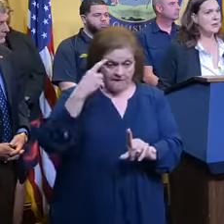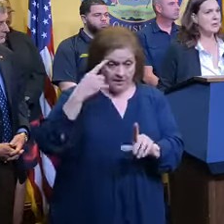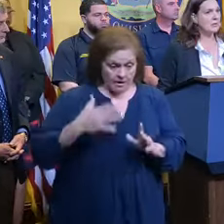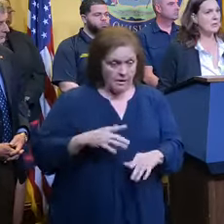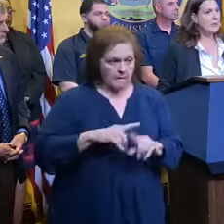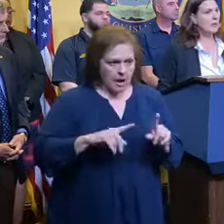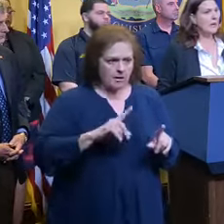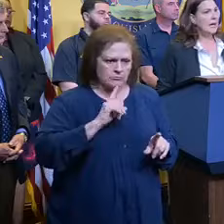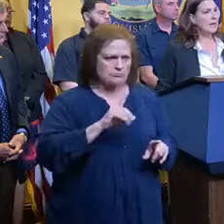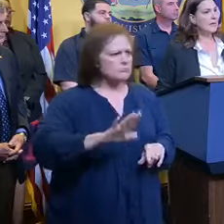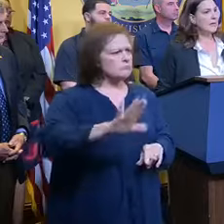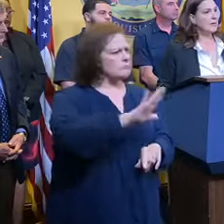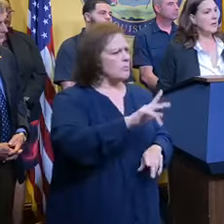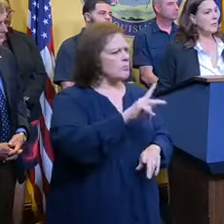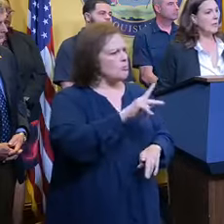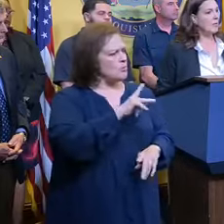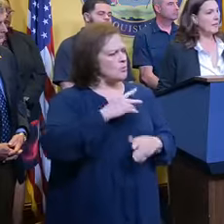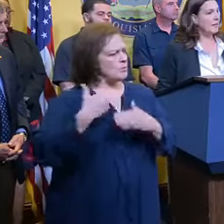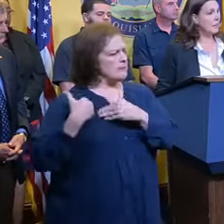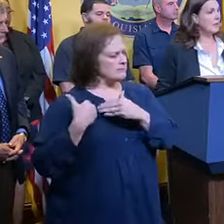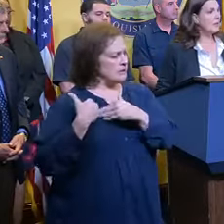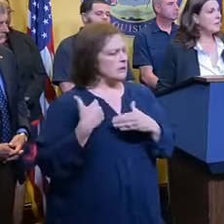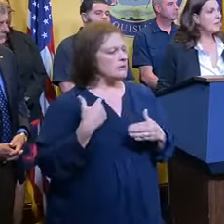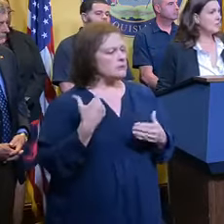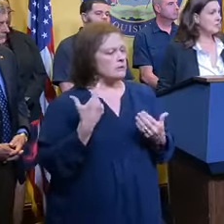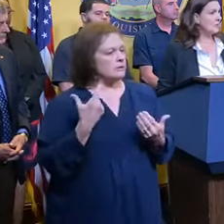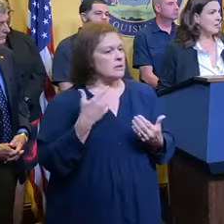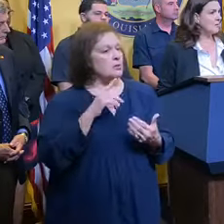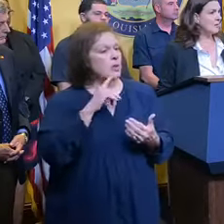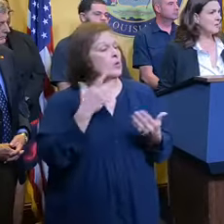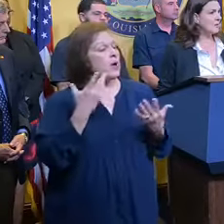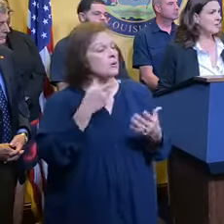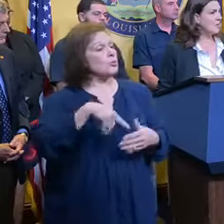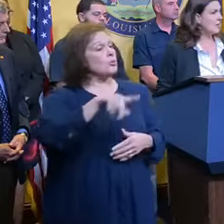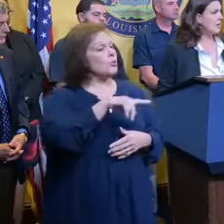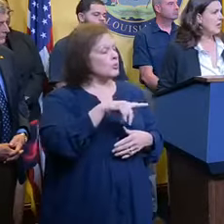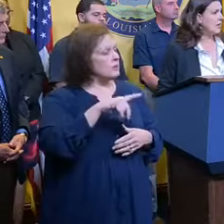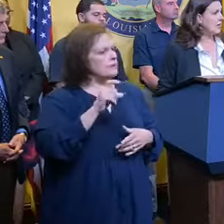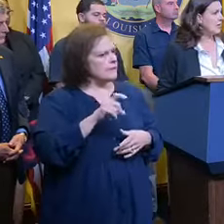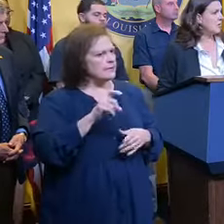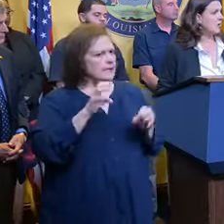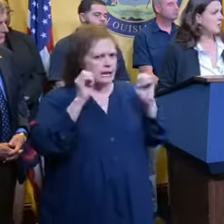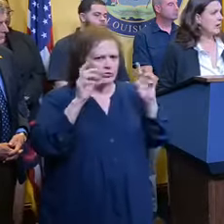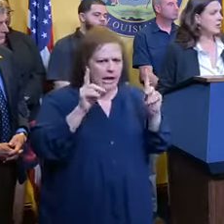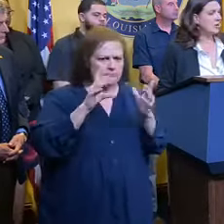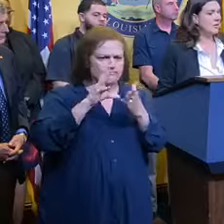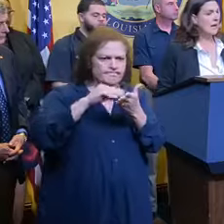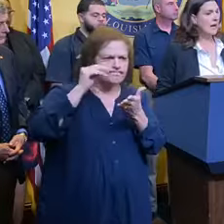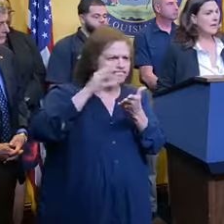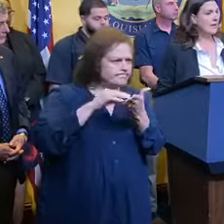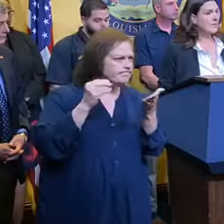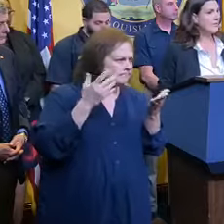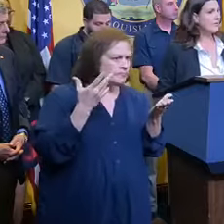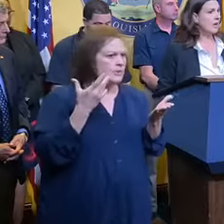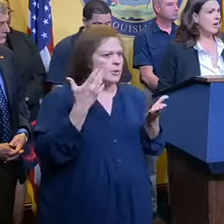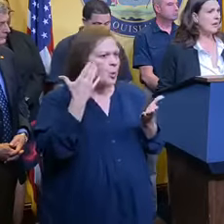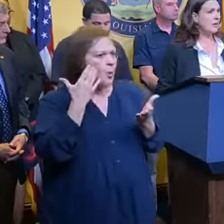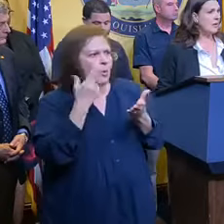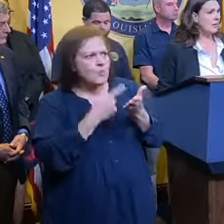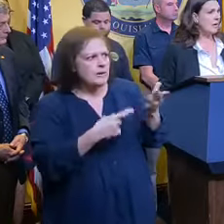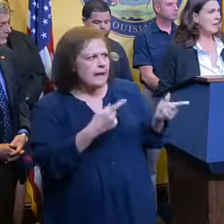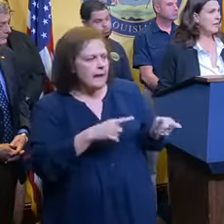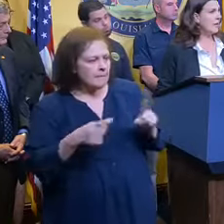personal responsibility. And I think that the number one thing that we can do as personal responsibility is be educated in a smart fashion. I cannot stress